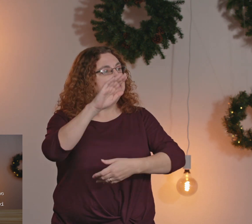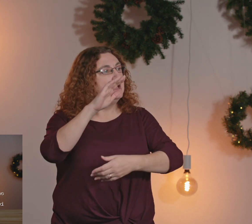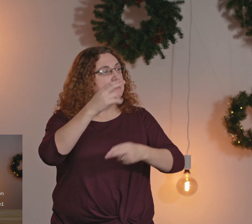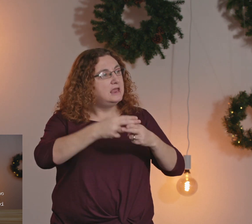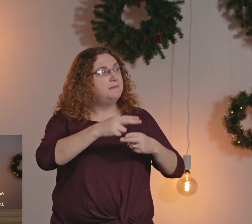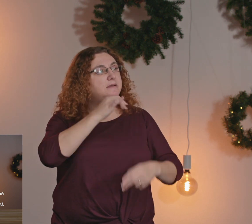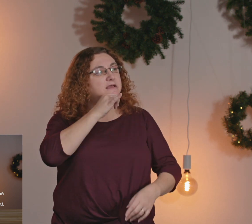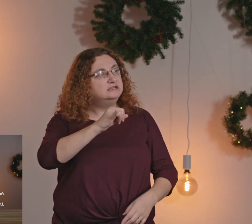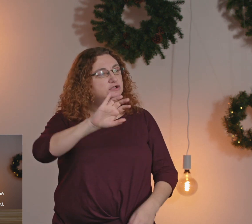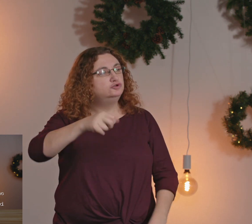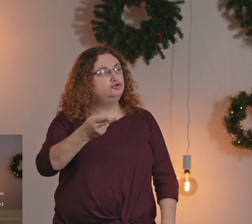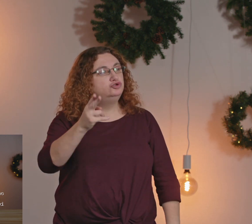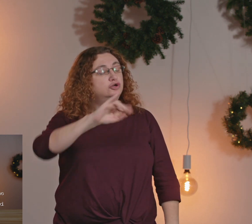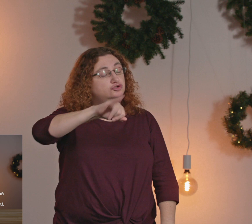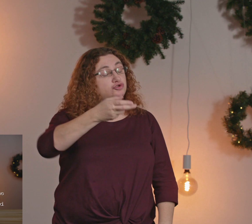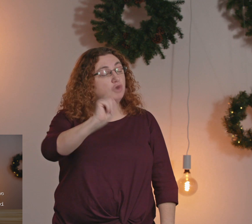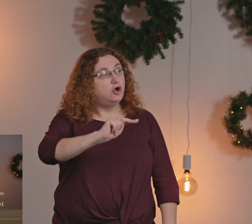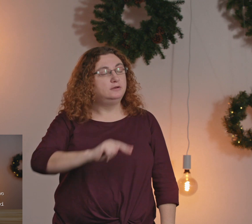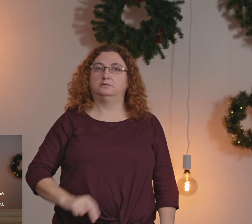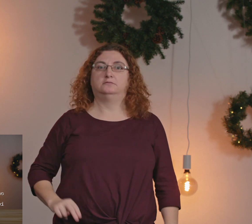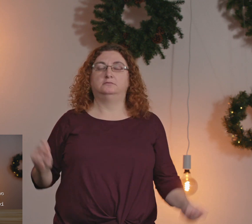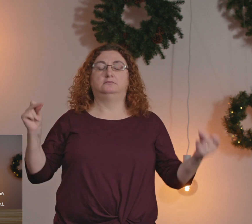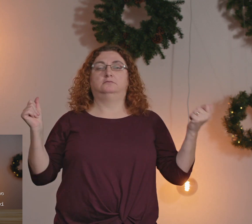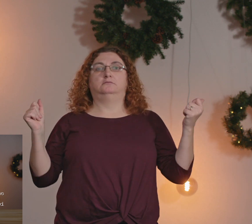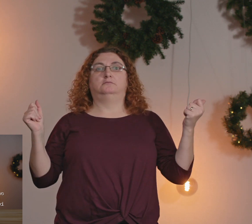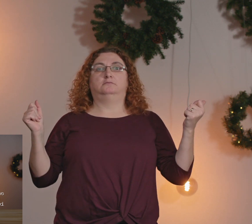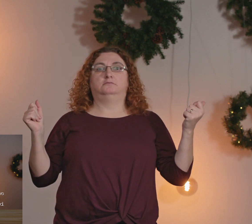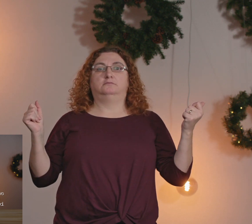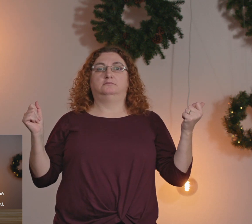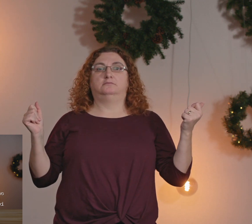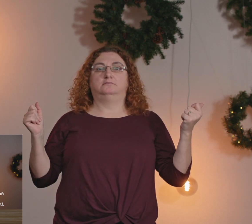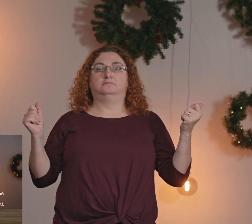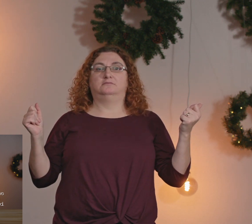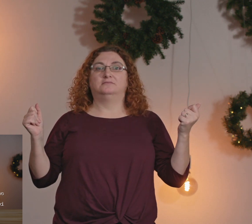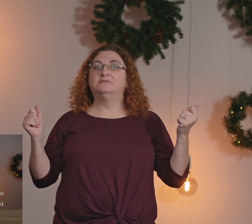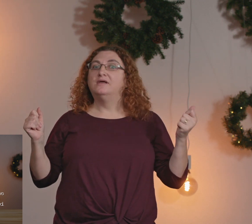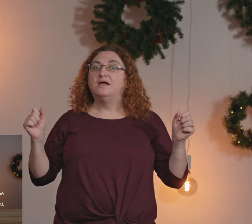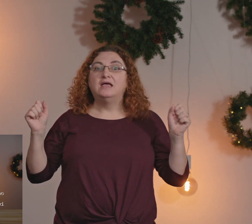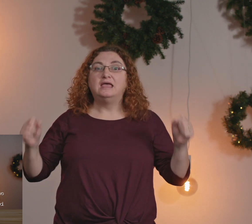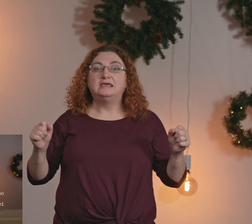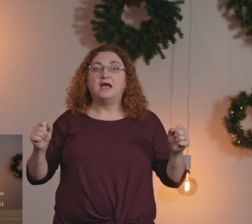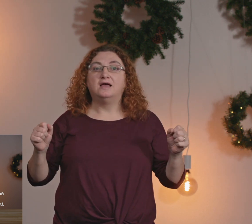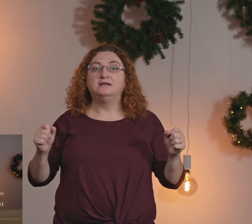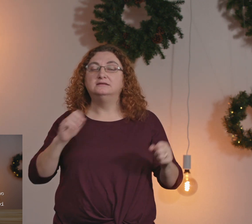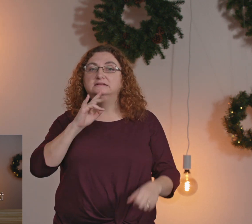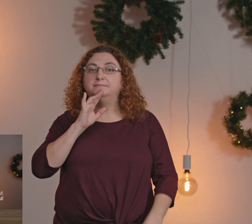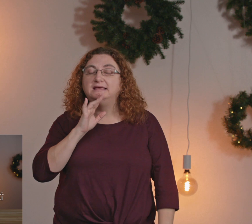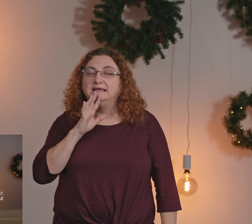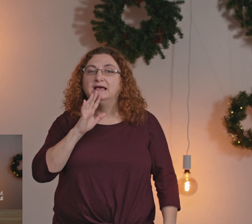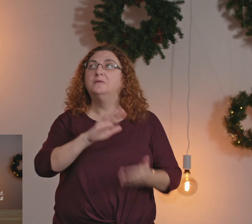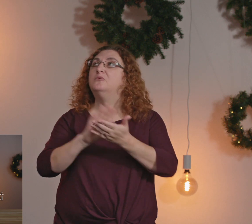John. And immediately, his mouth was opened and his tongue set free, and he began to speak, praising